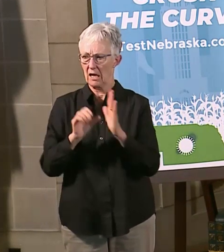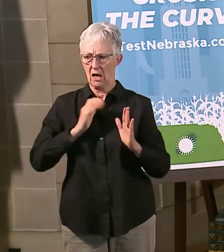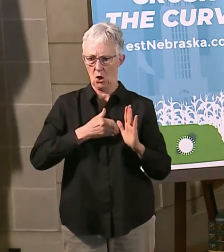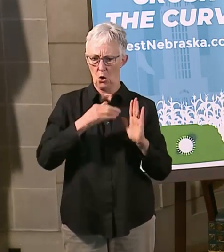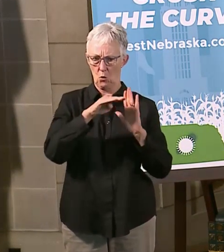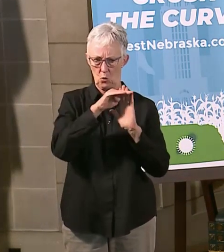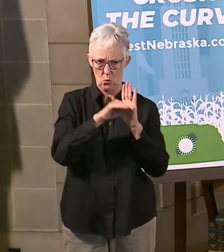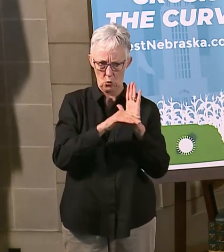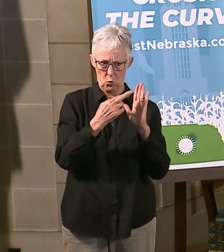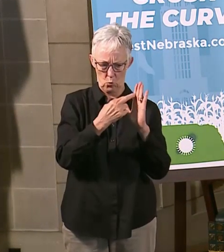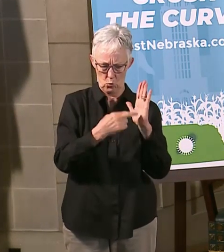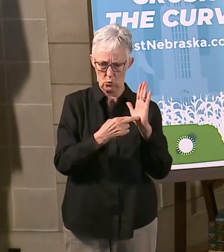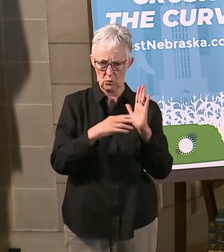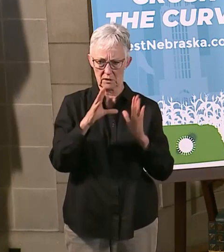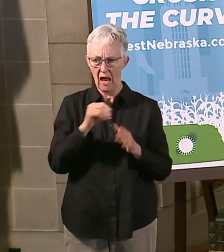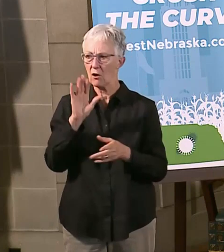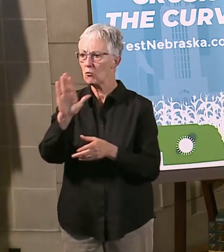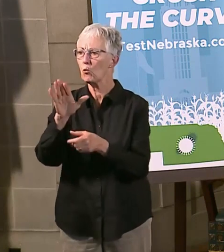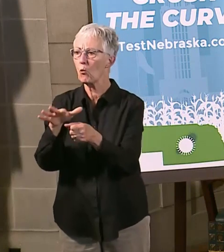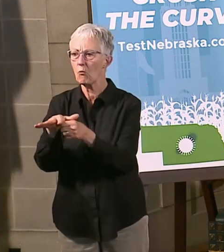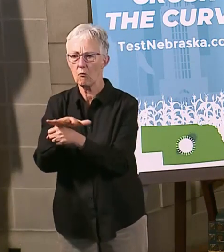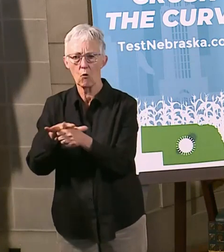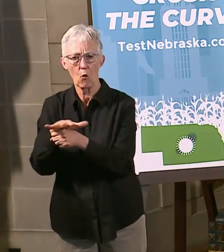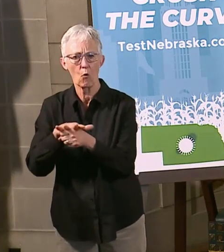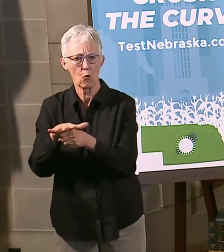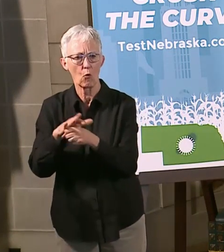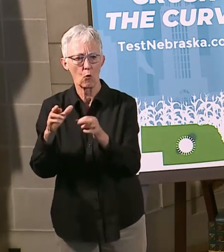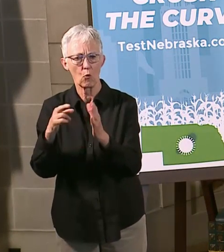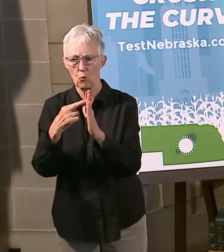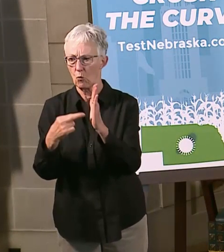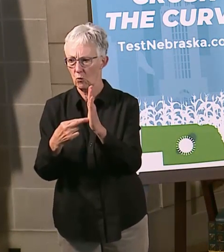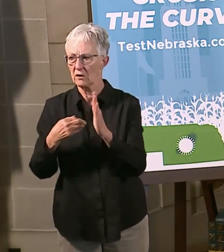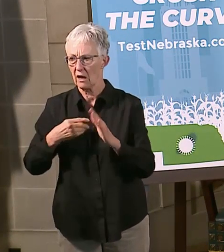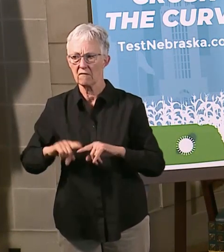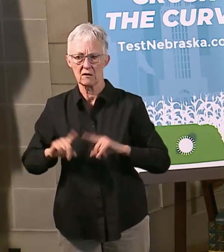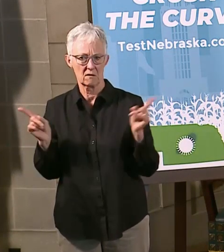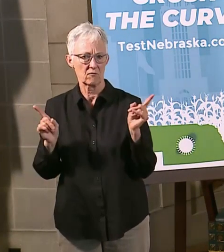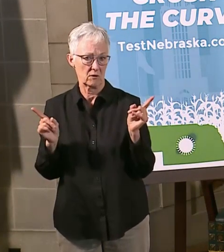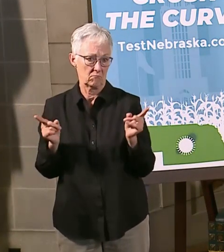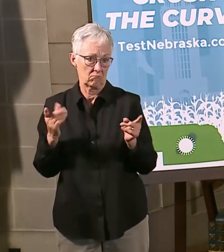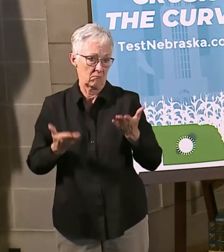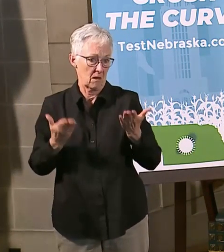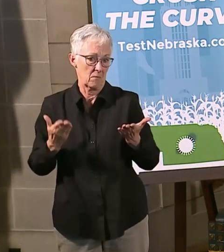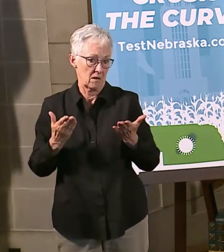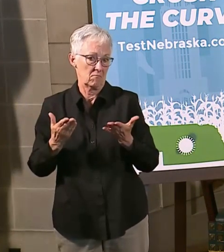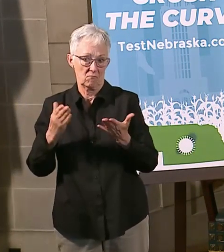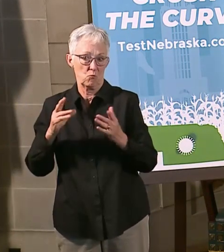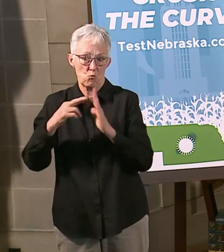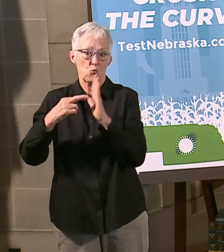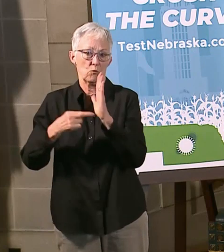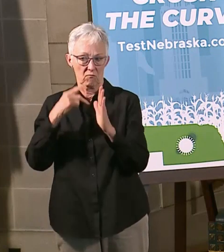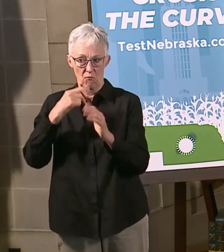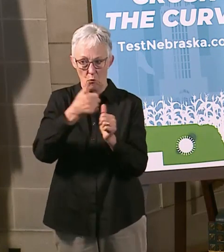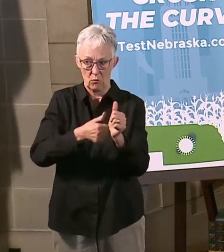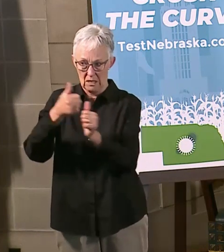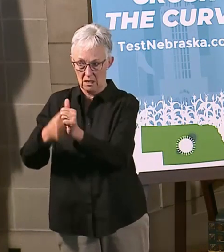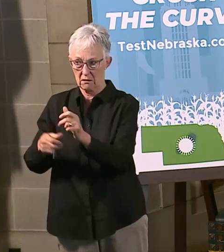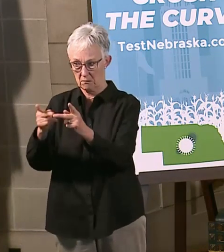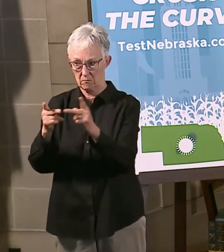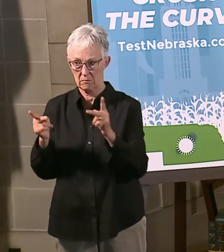local directed health measures that may be in place. So these nurseries and garden centers need to follow those directed health measures as they set